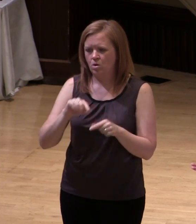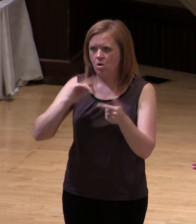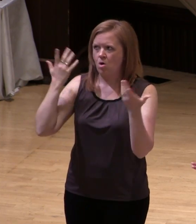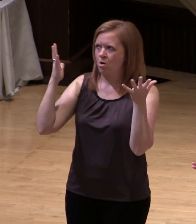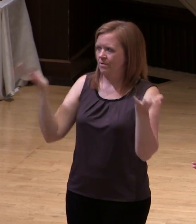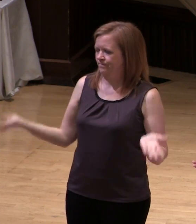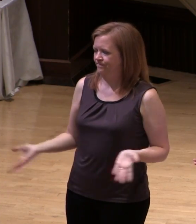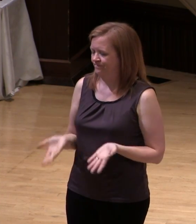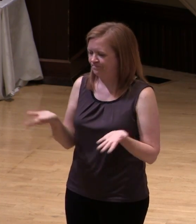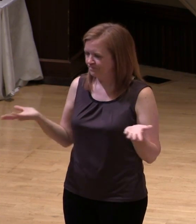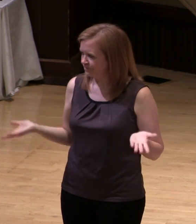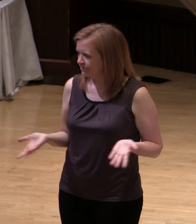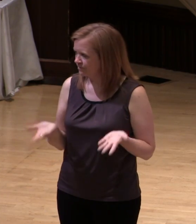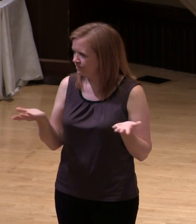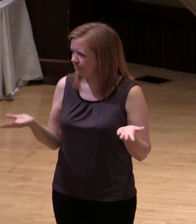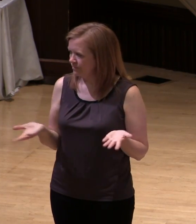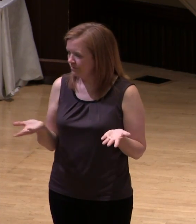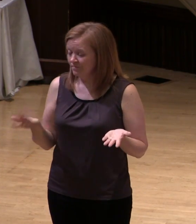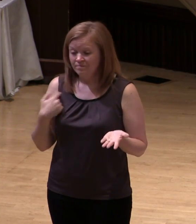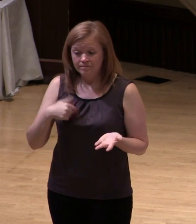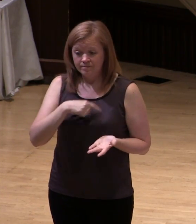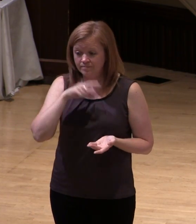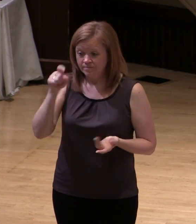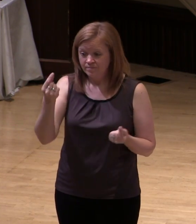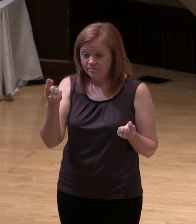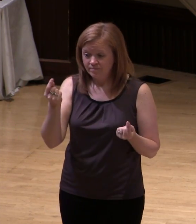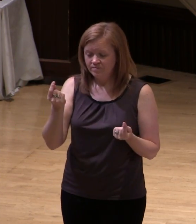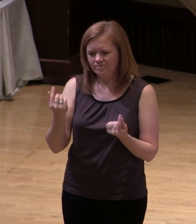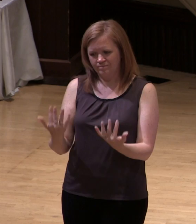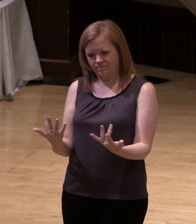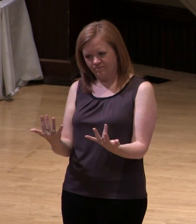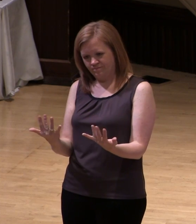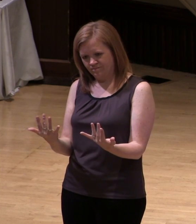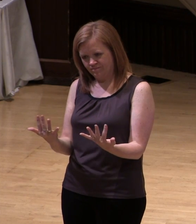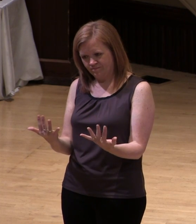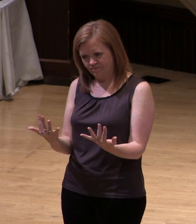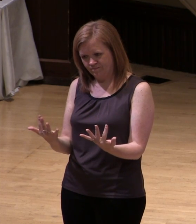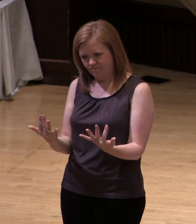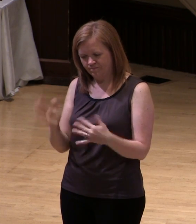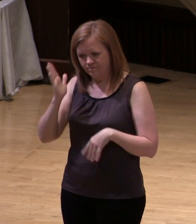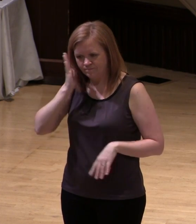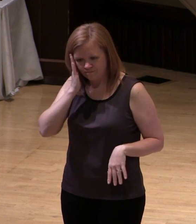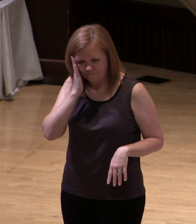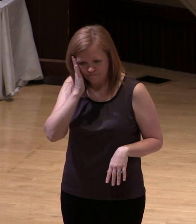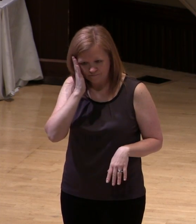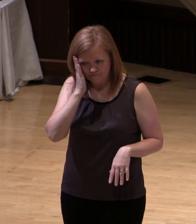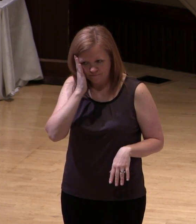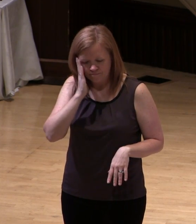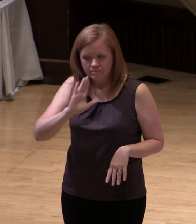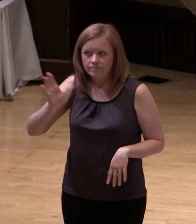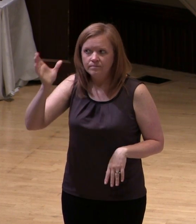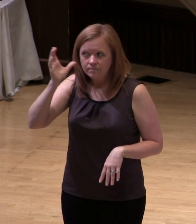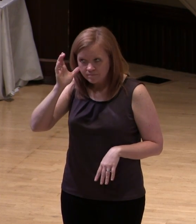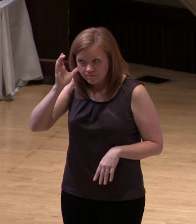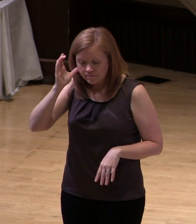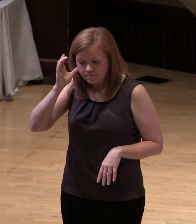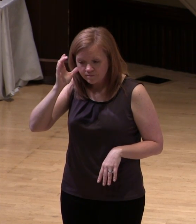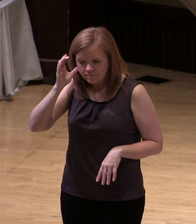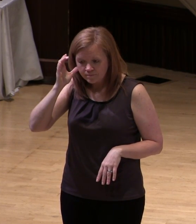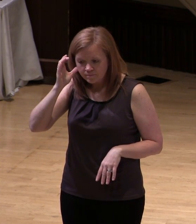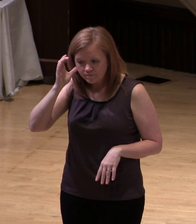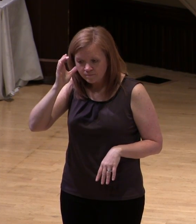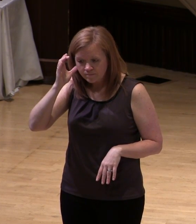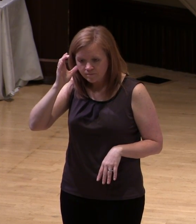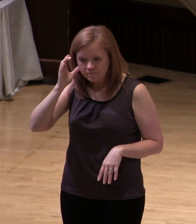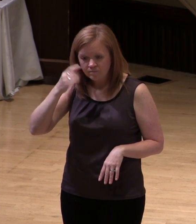present. All we need to do is pause, be aware, and listen.